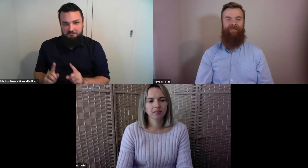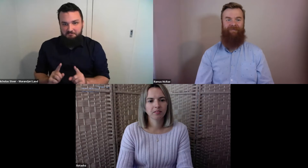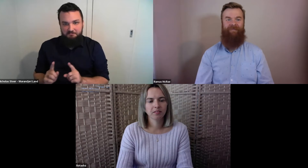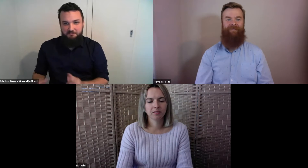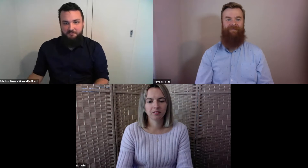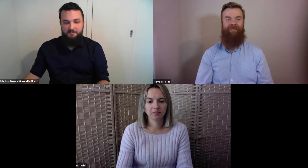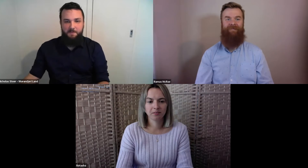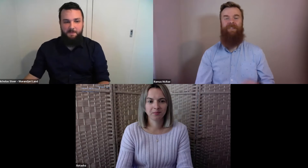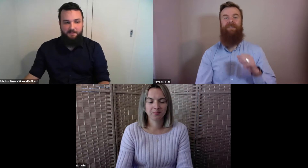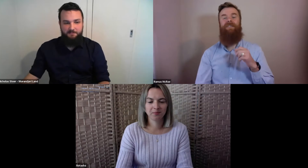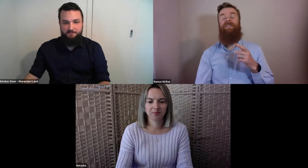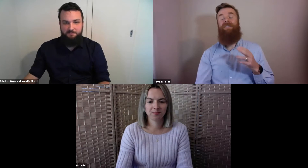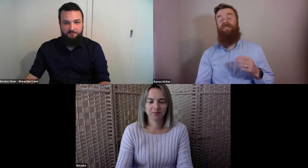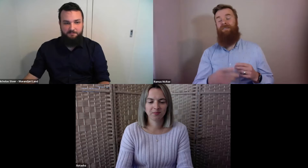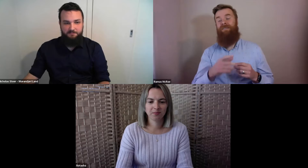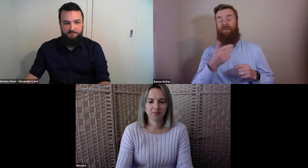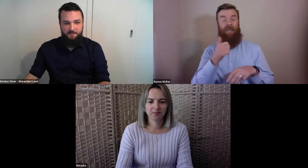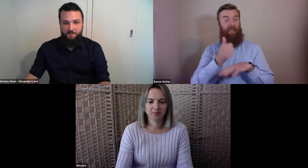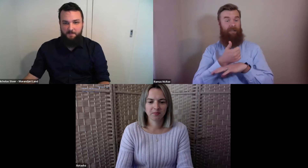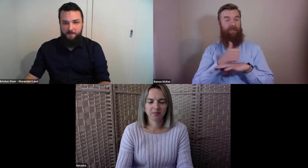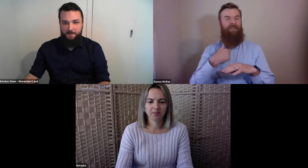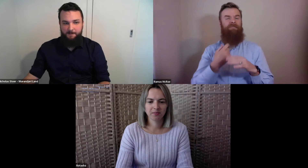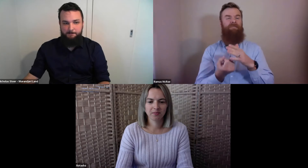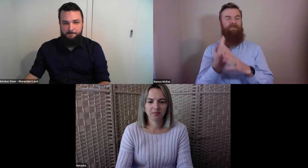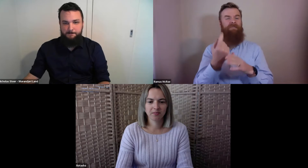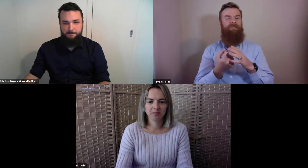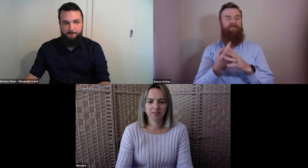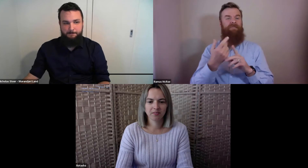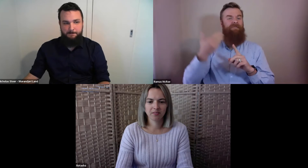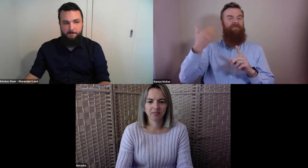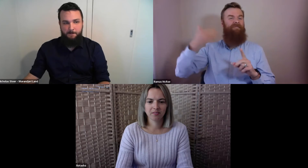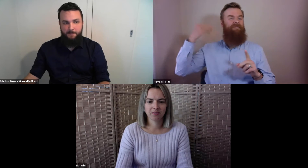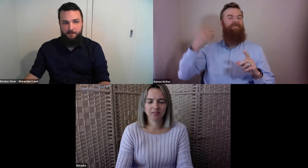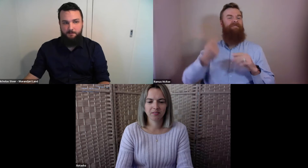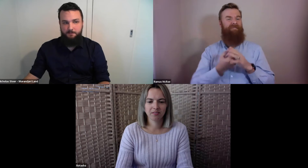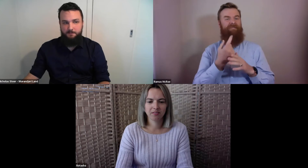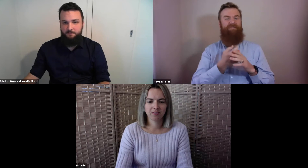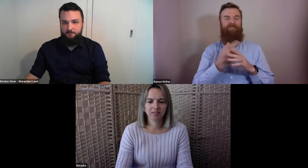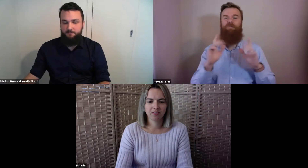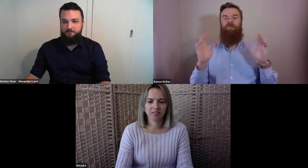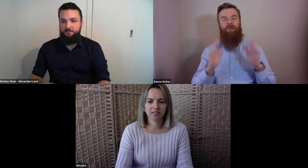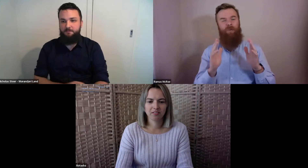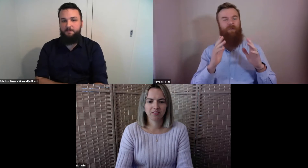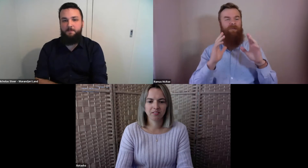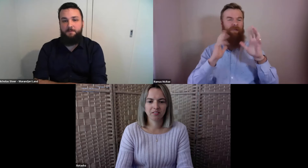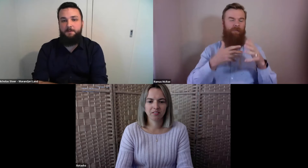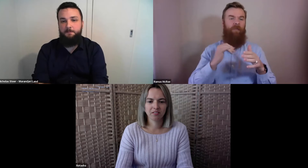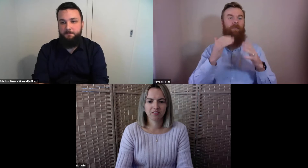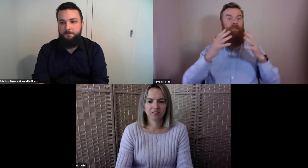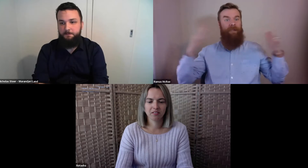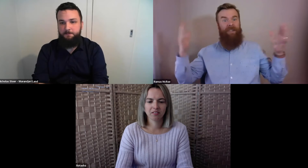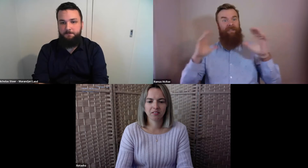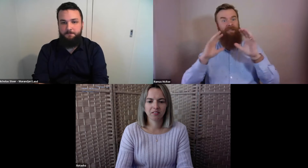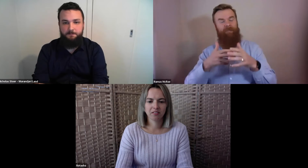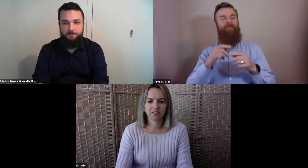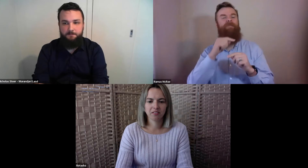the experience was like to be part of the process? Yeah, sure, Nicholas. It's been great to have the opportunity as an actor from